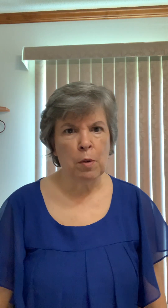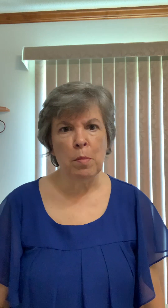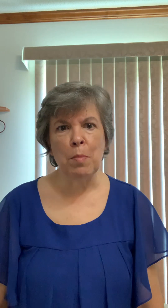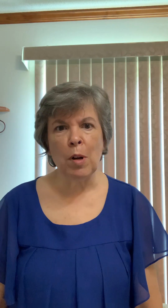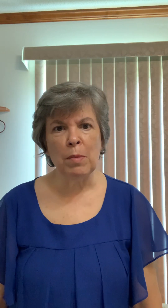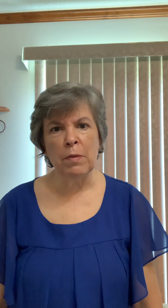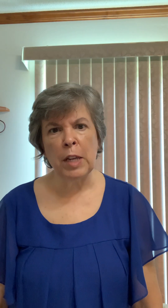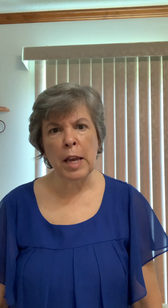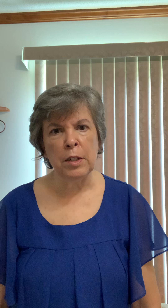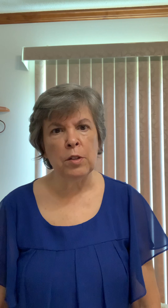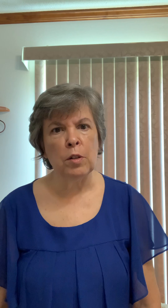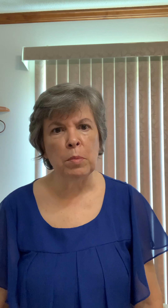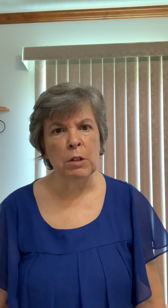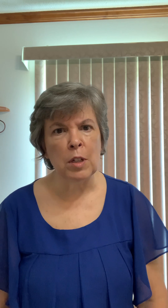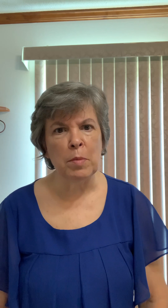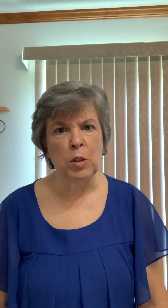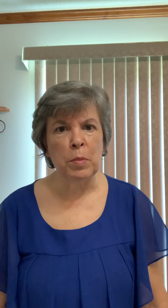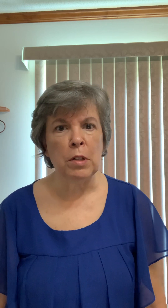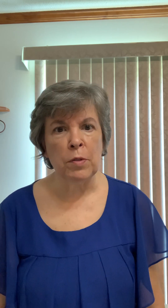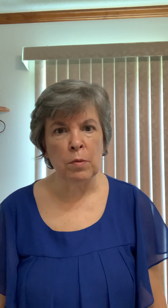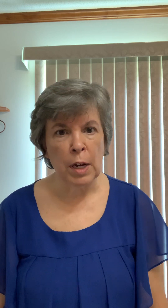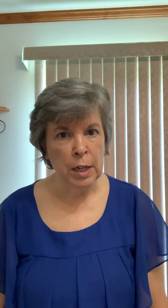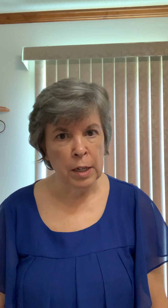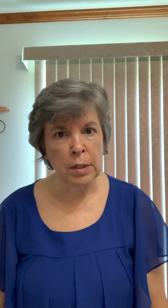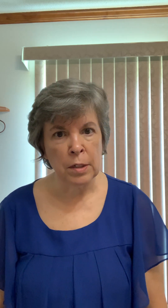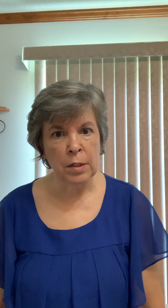Remember, I'm left-handed, so mirror image me if you're right-handed.